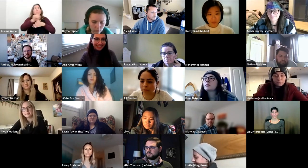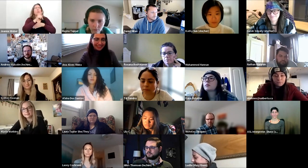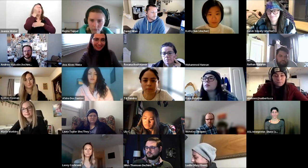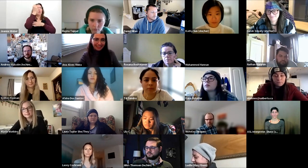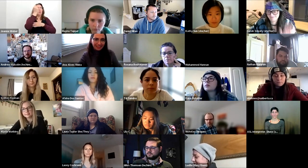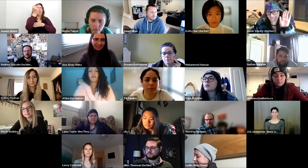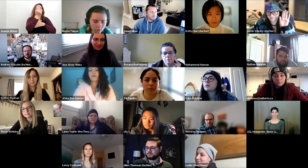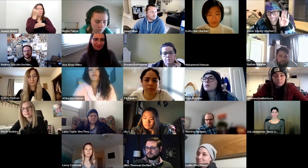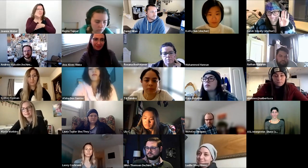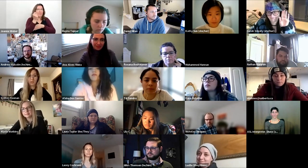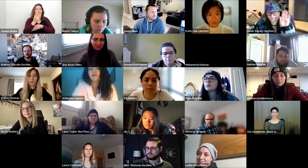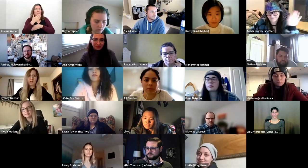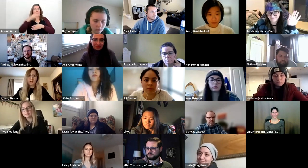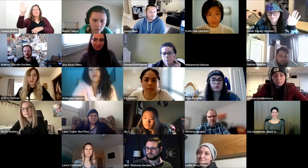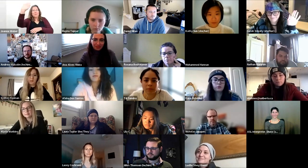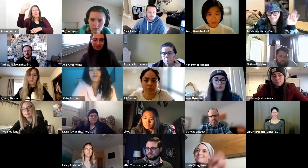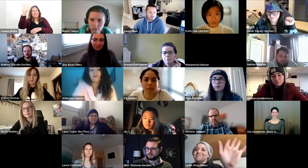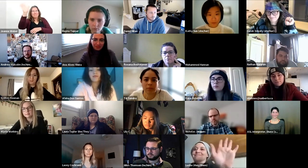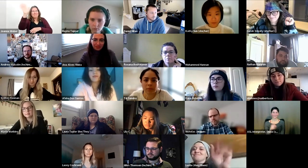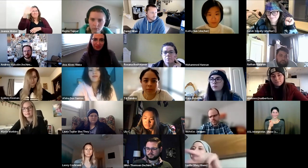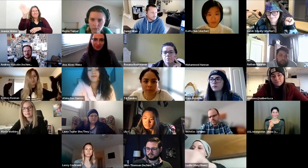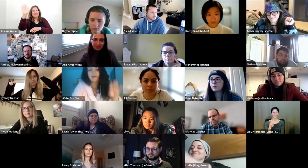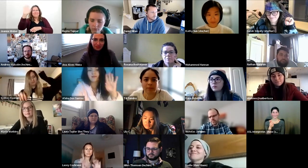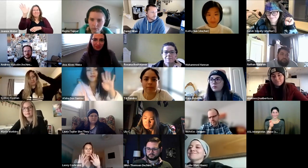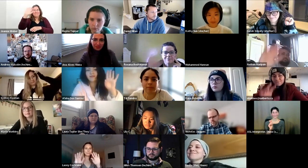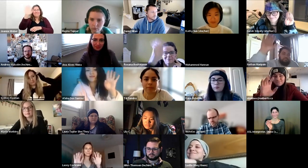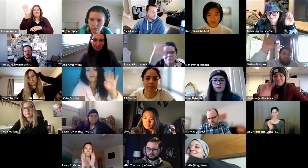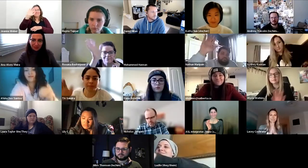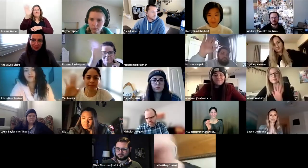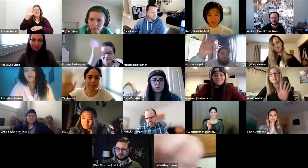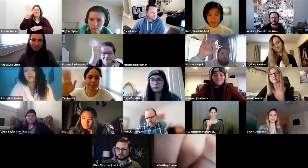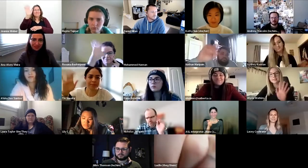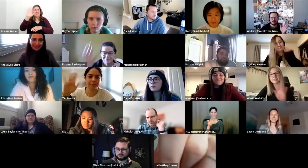I'll see you on Tuesday. Okay, thanks.